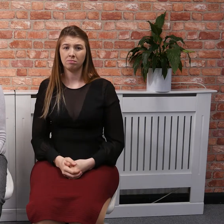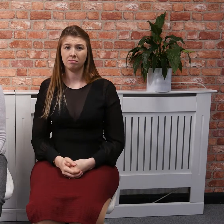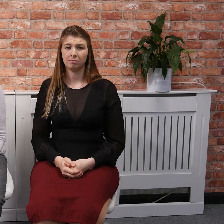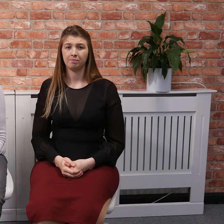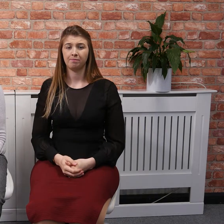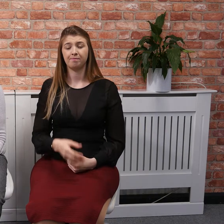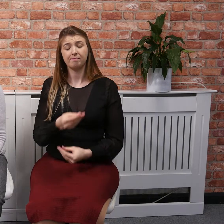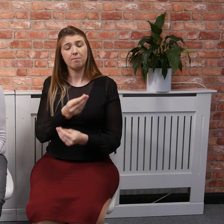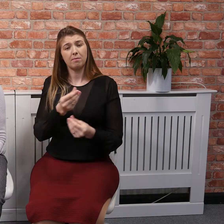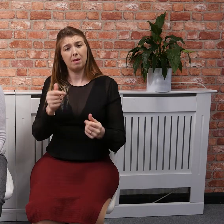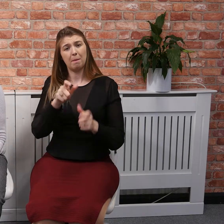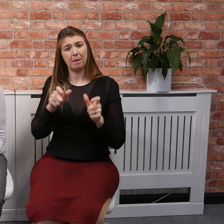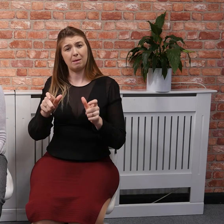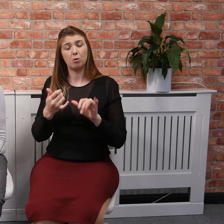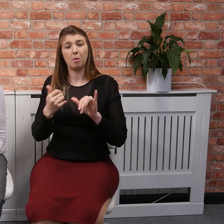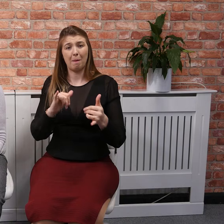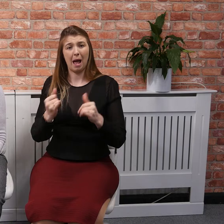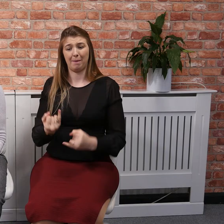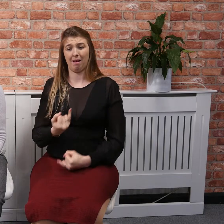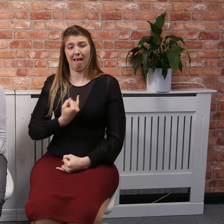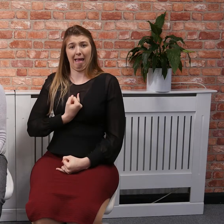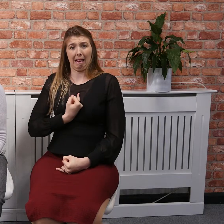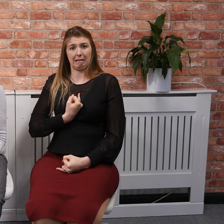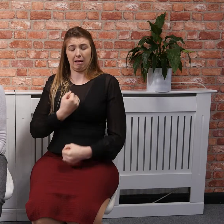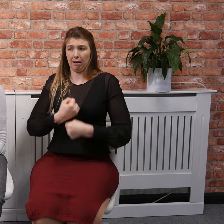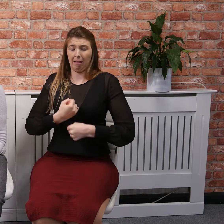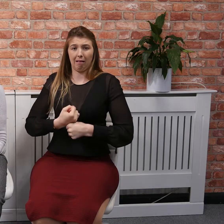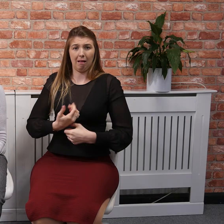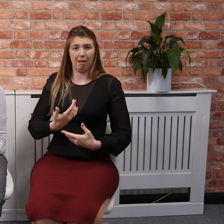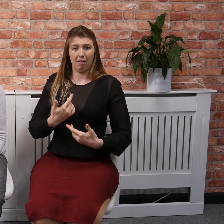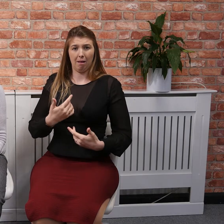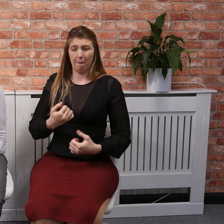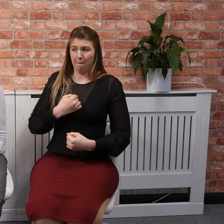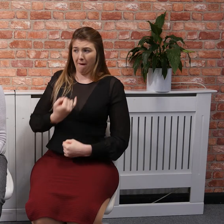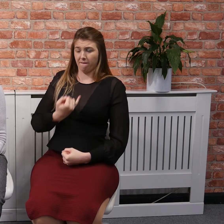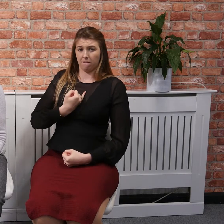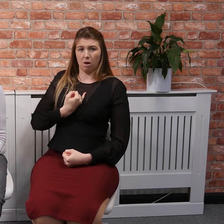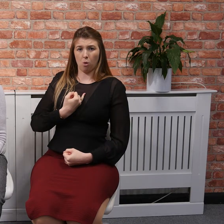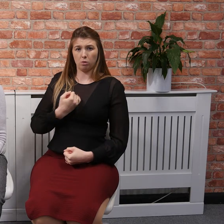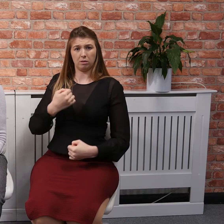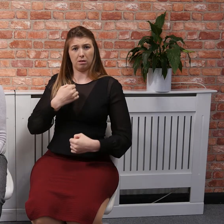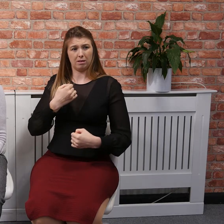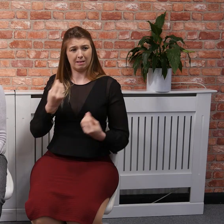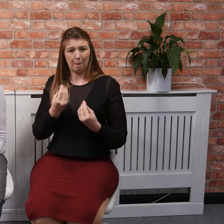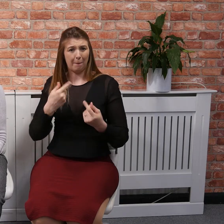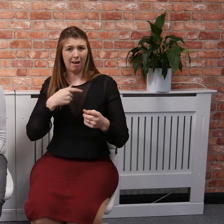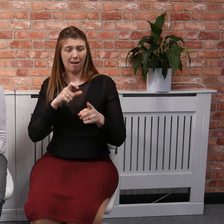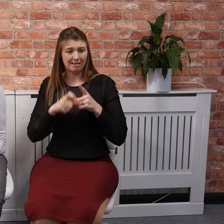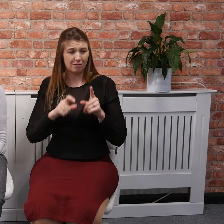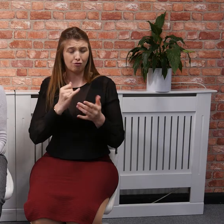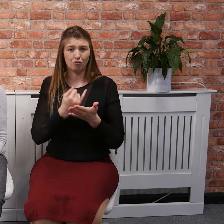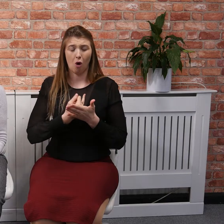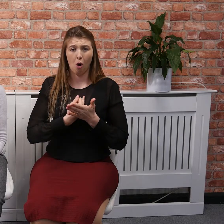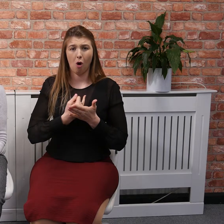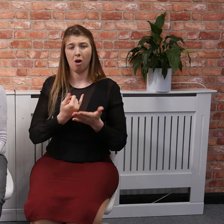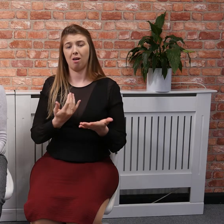Sometimes they feel guilty. Is it my fault? Is it something I did or didn't do? And the answer